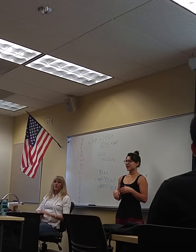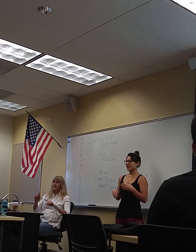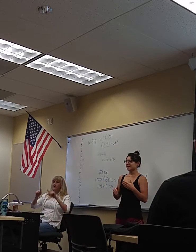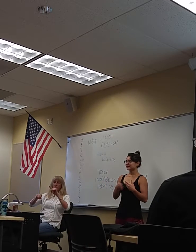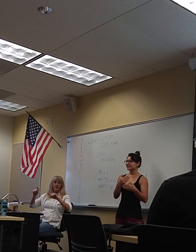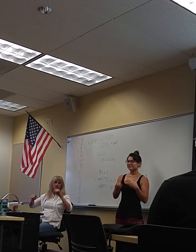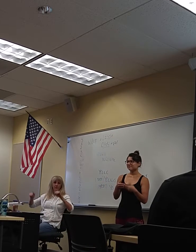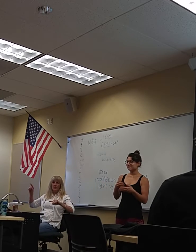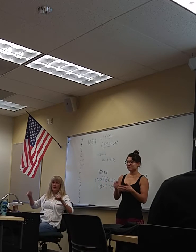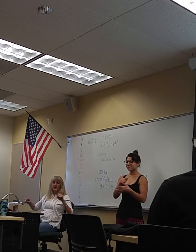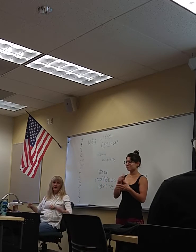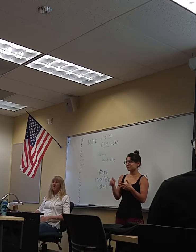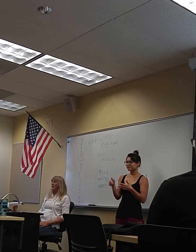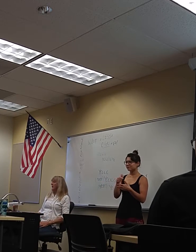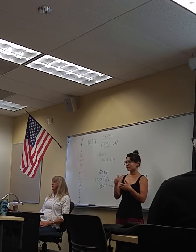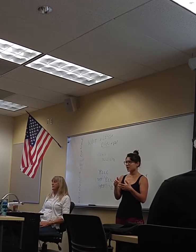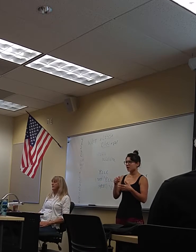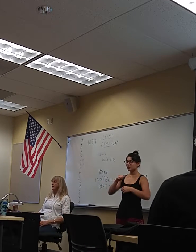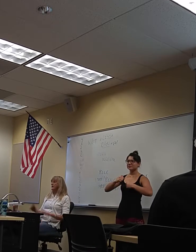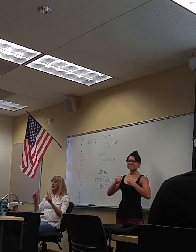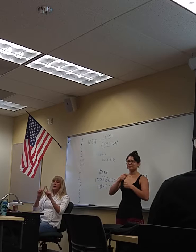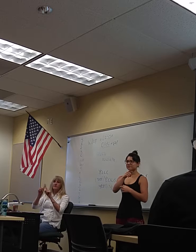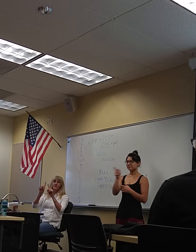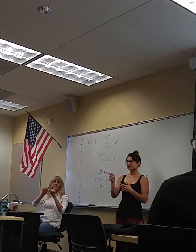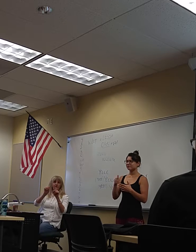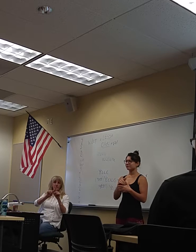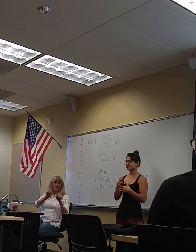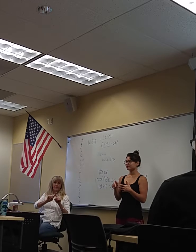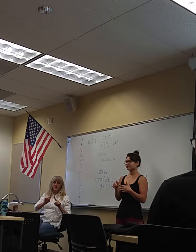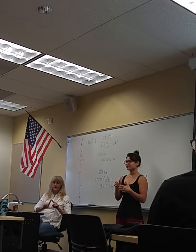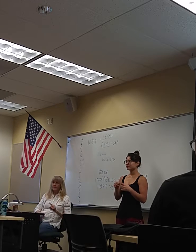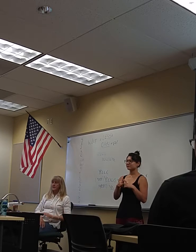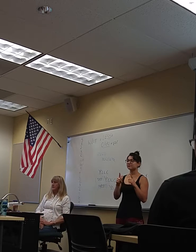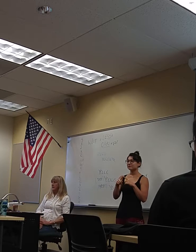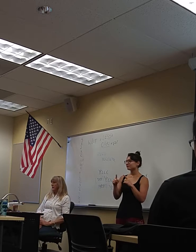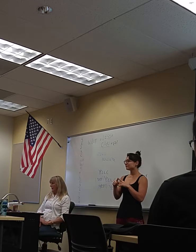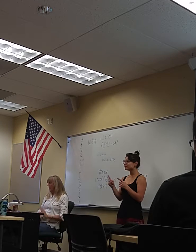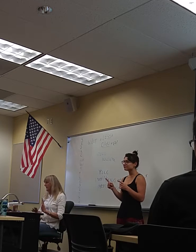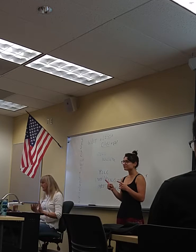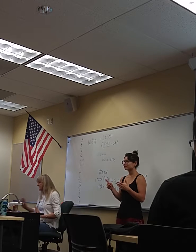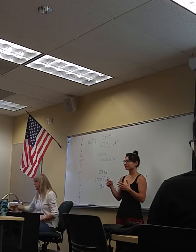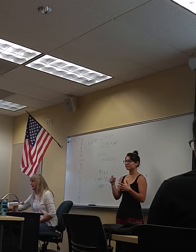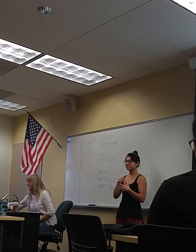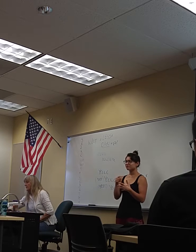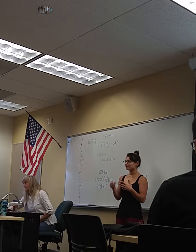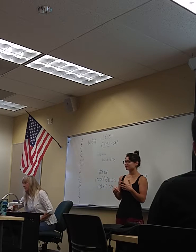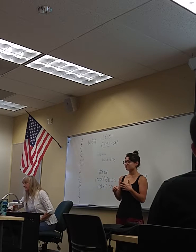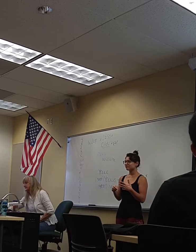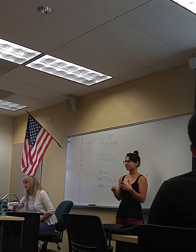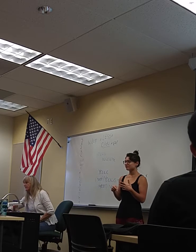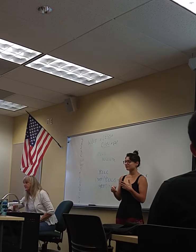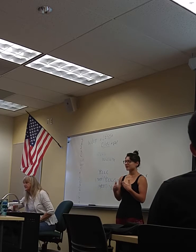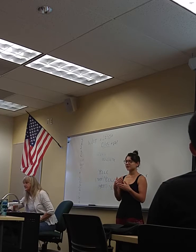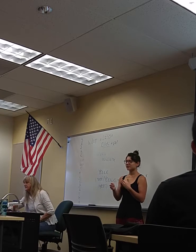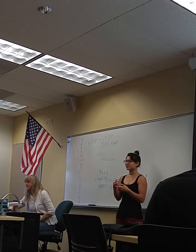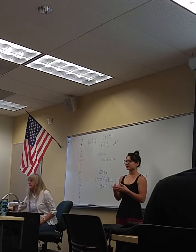Whatever you're comfortable with. You could, even do different. Just be careful with that. The sign for